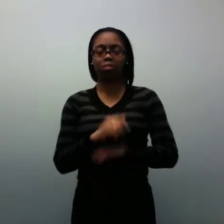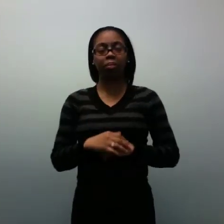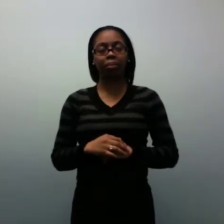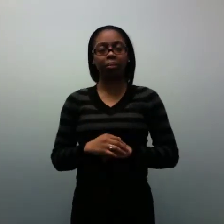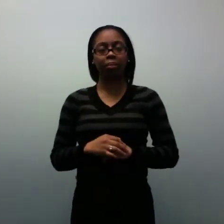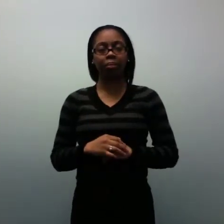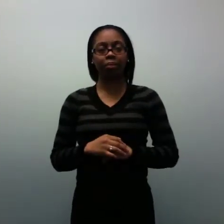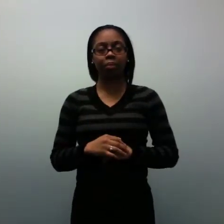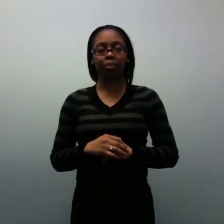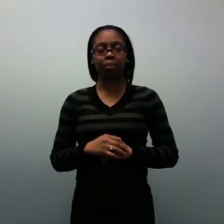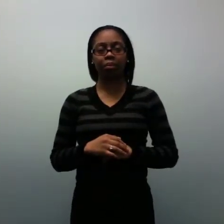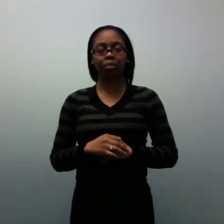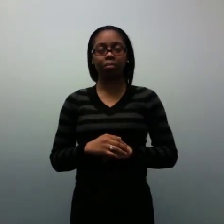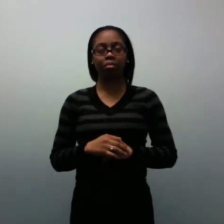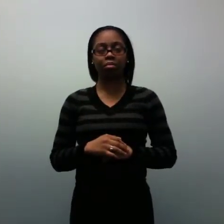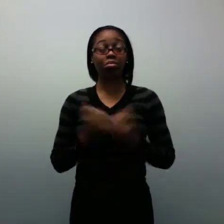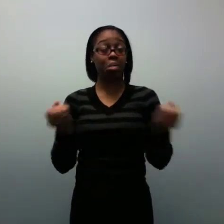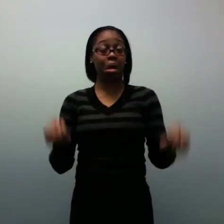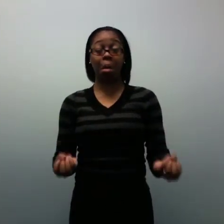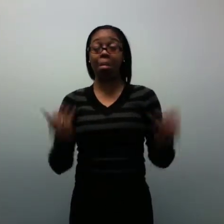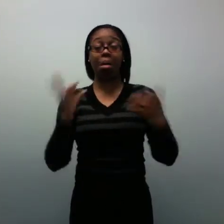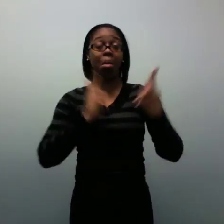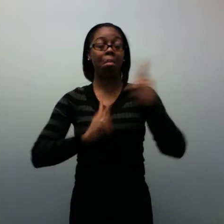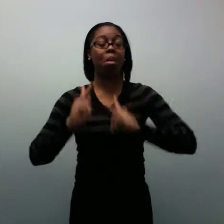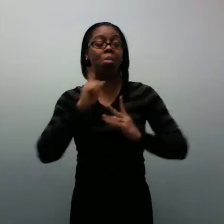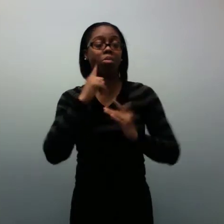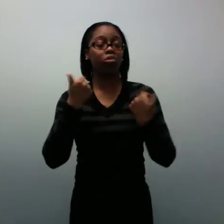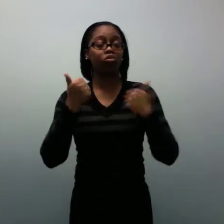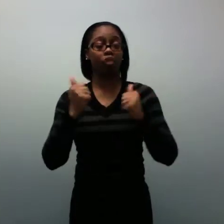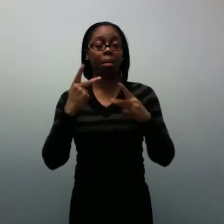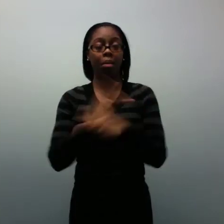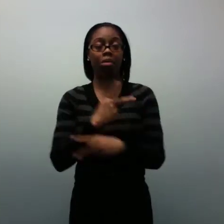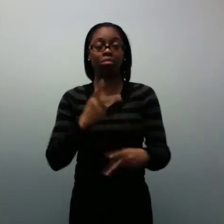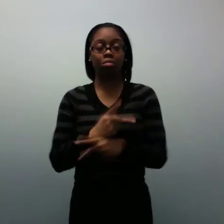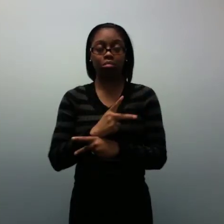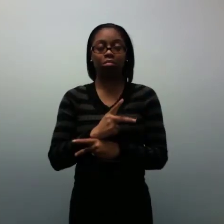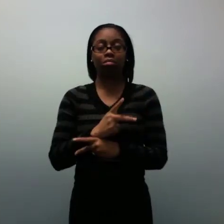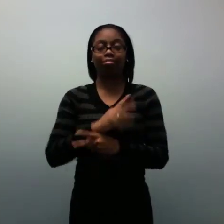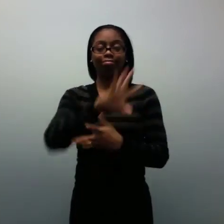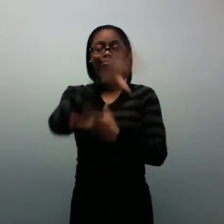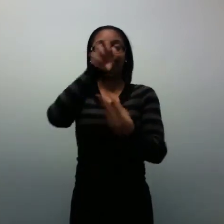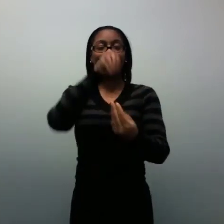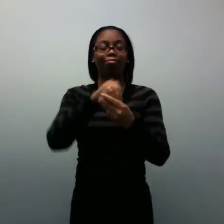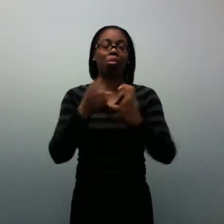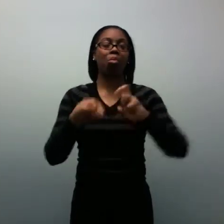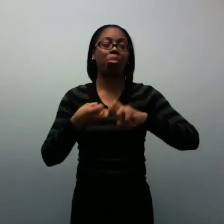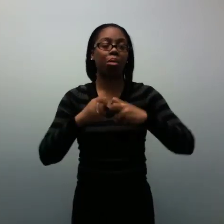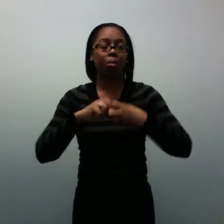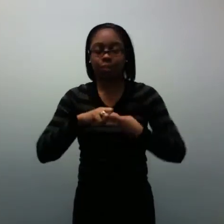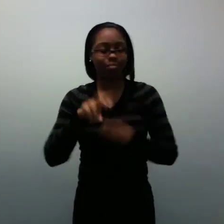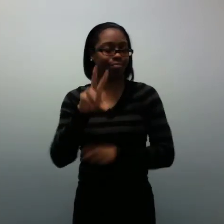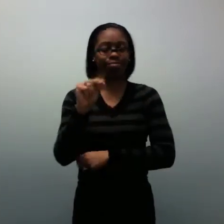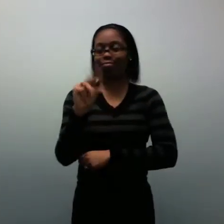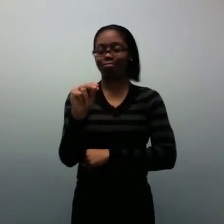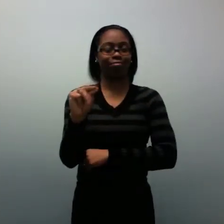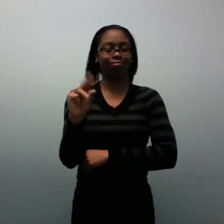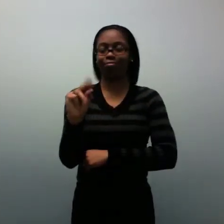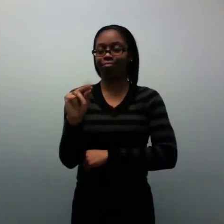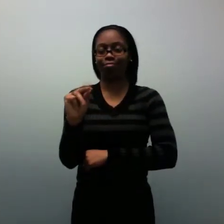Well, a lot of people would try to do that by actually multiplying the entire problem. No. We have 2 times 3,